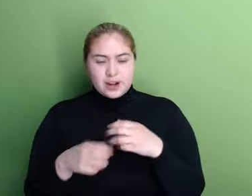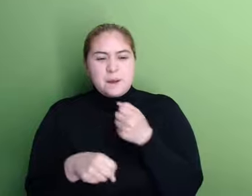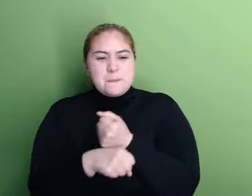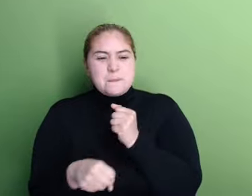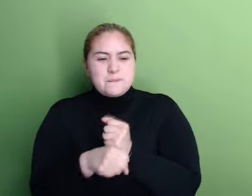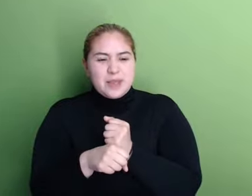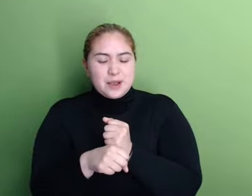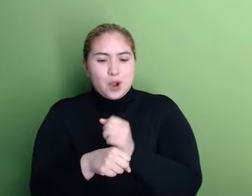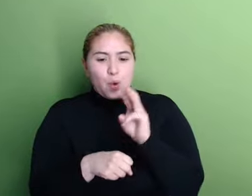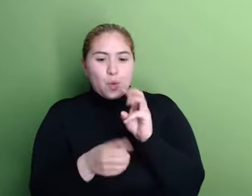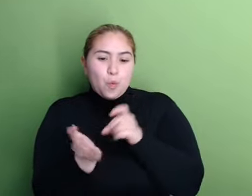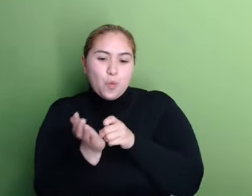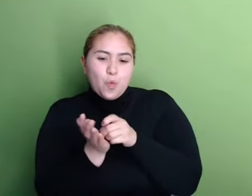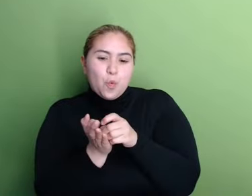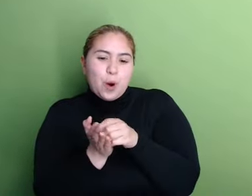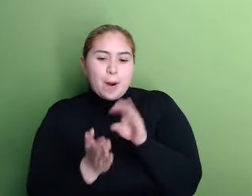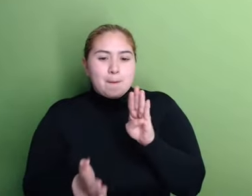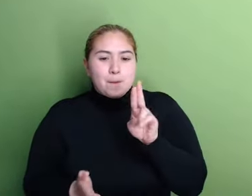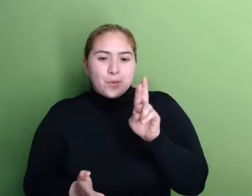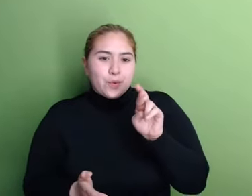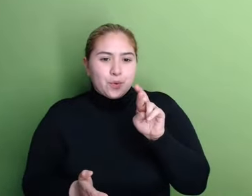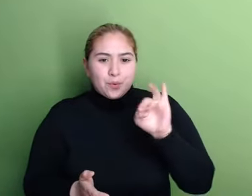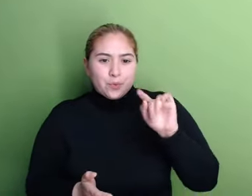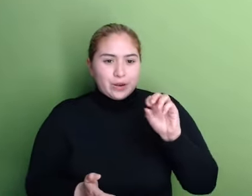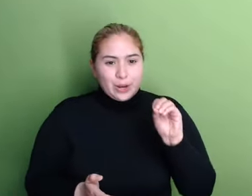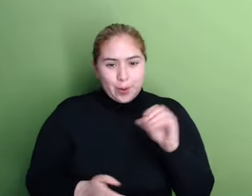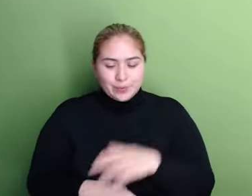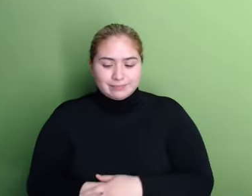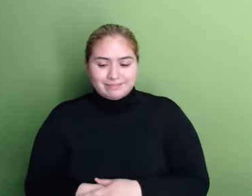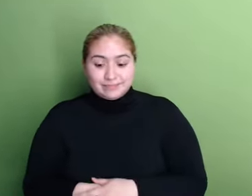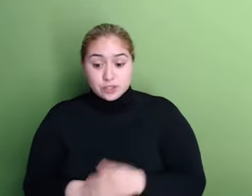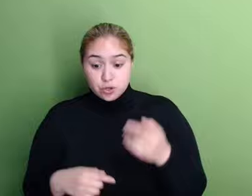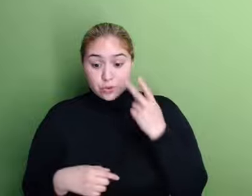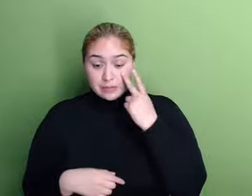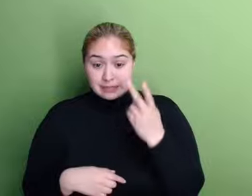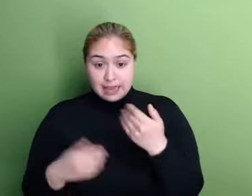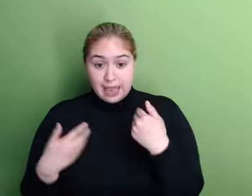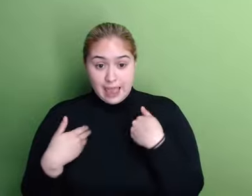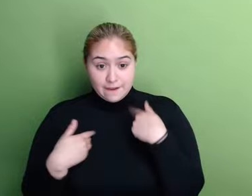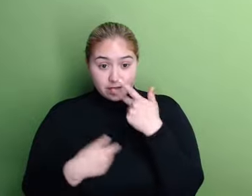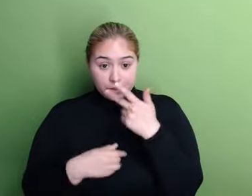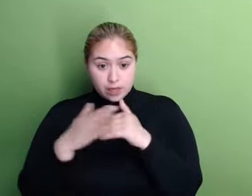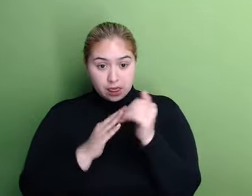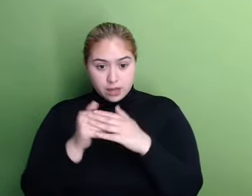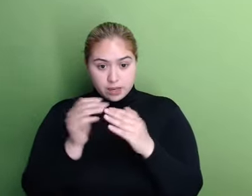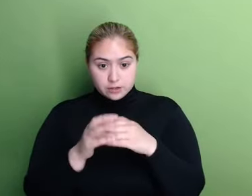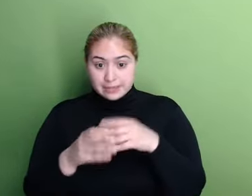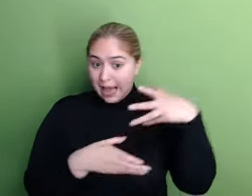And we're going to roll it up. You see how we have 3 layers? What's on the outside? Ectoderm,